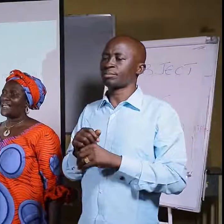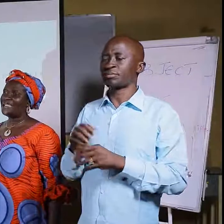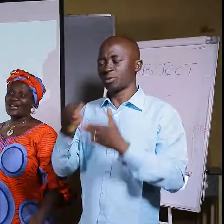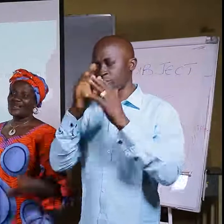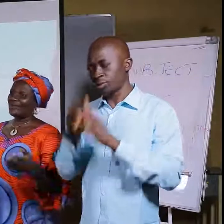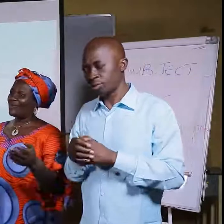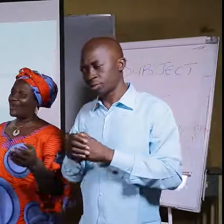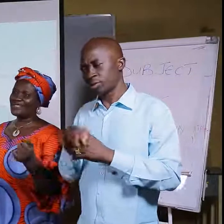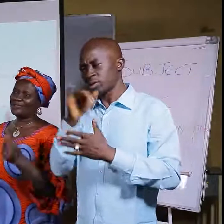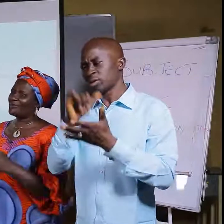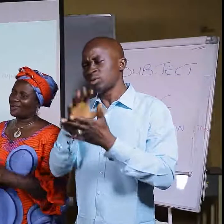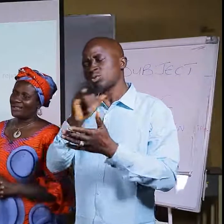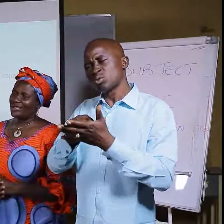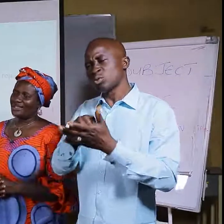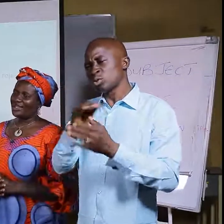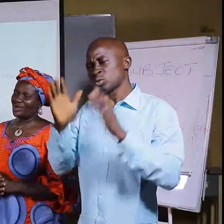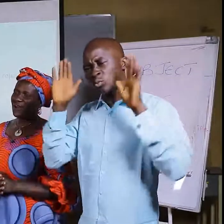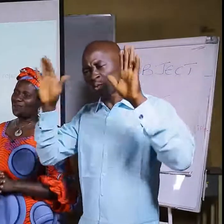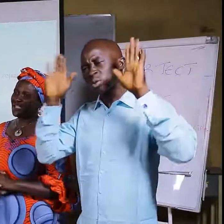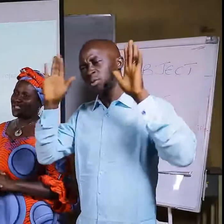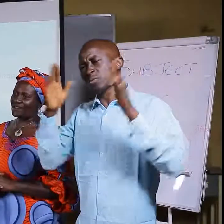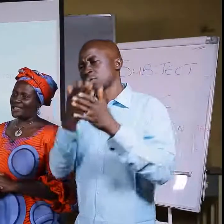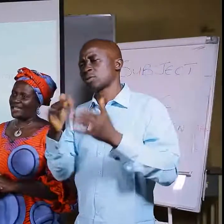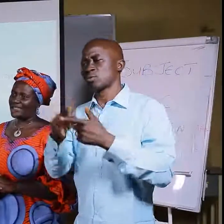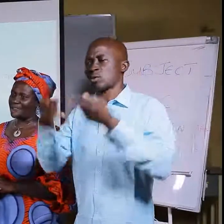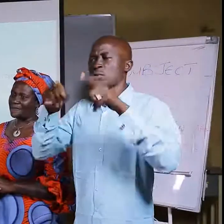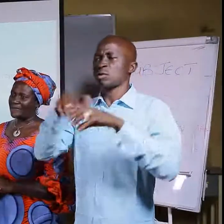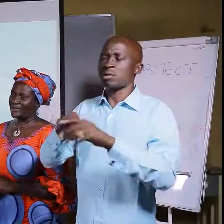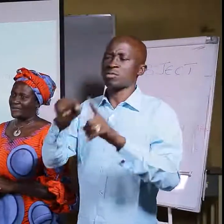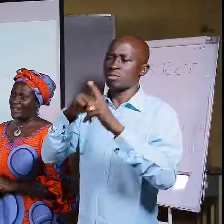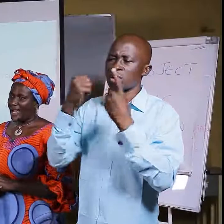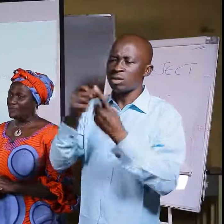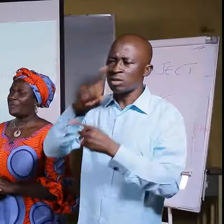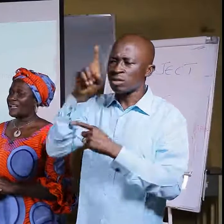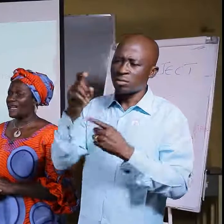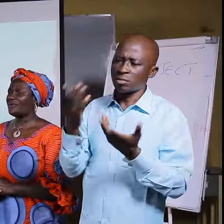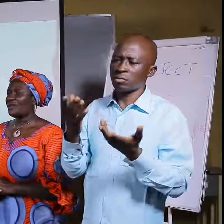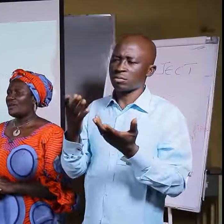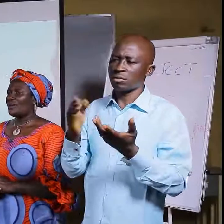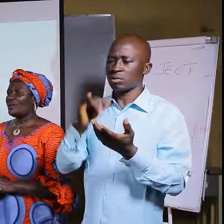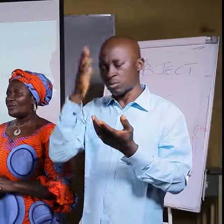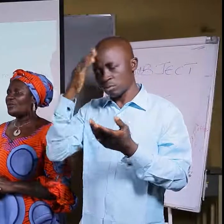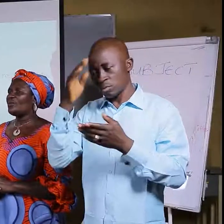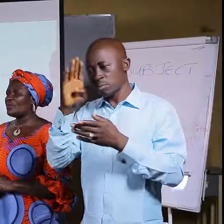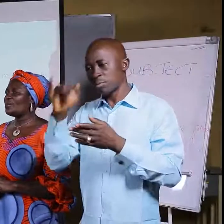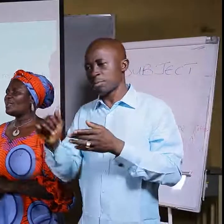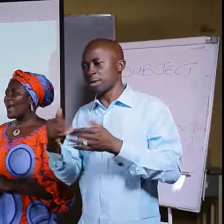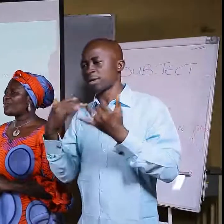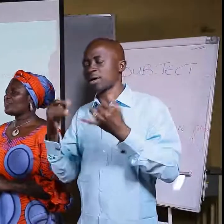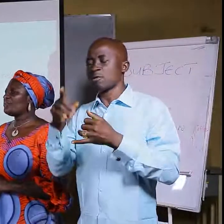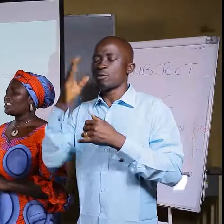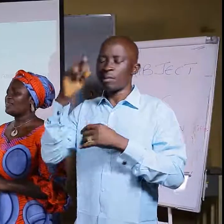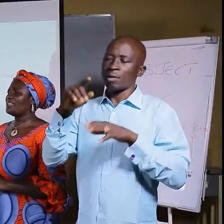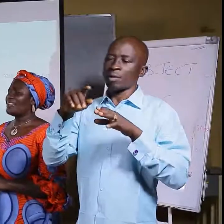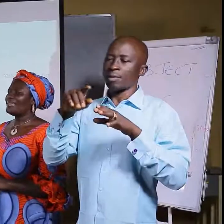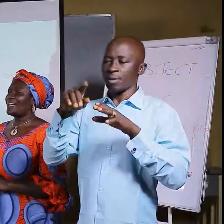learners, is that not a wonderful thing to happen in a society? I know by now you will